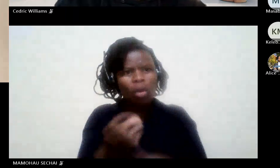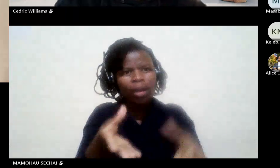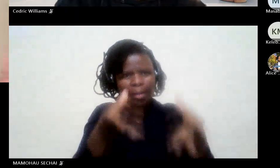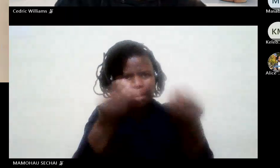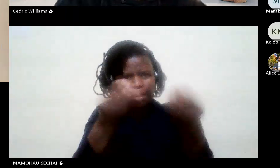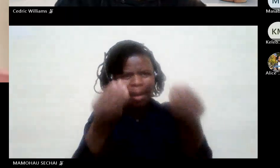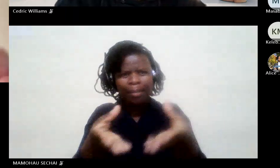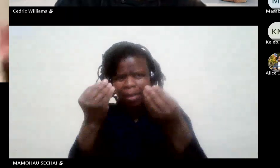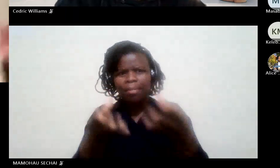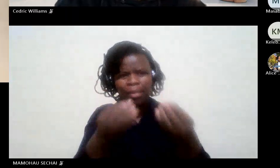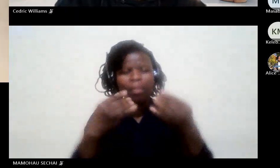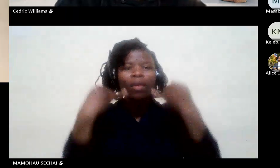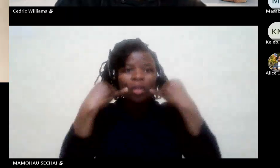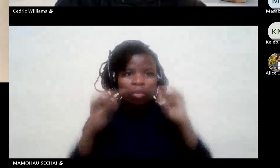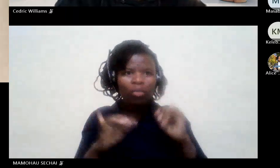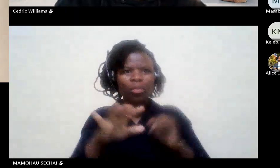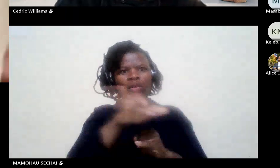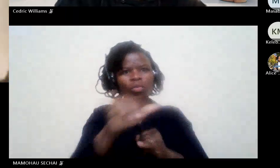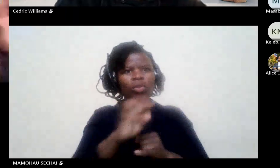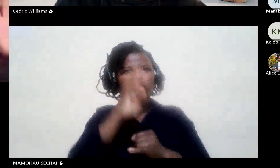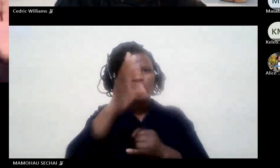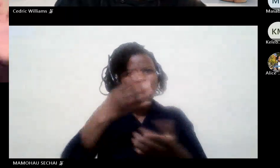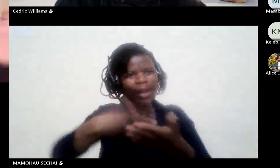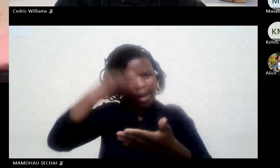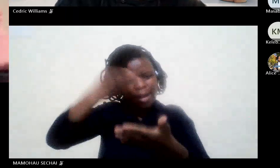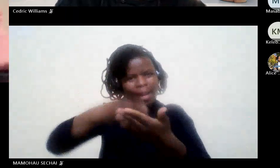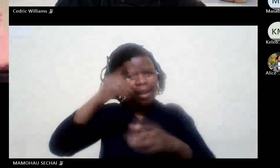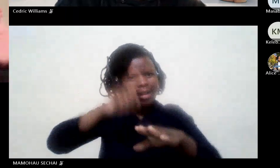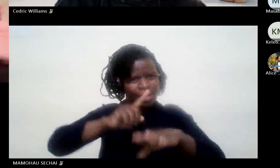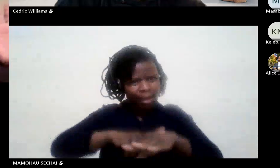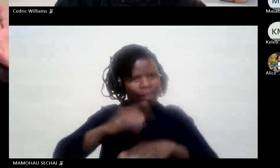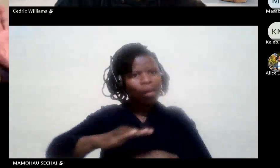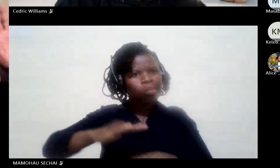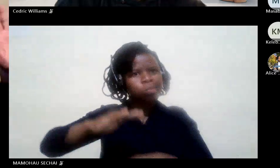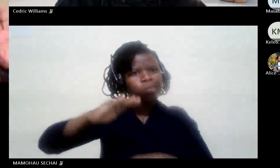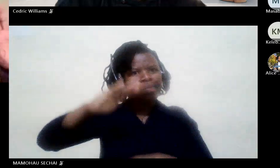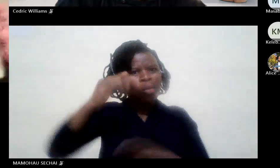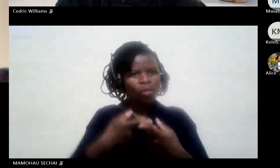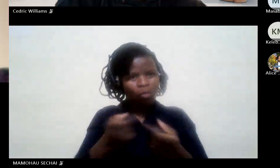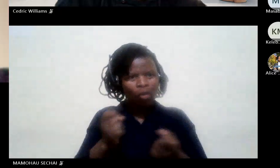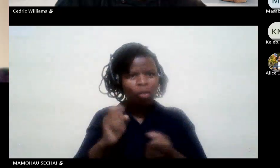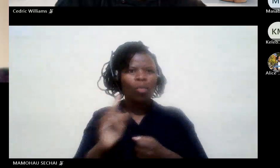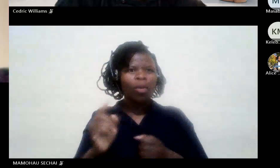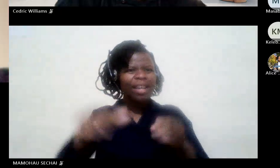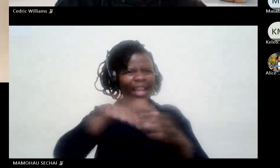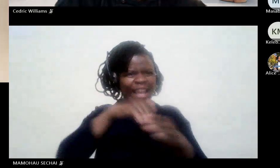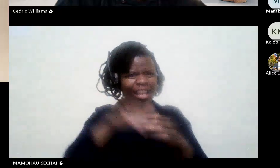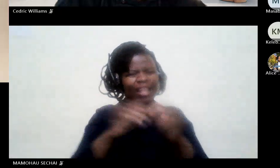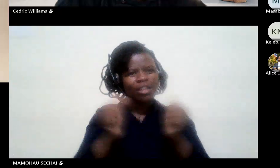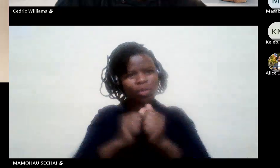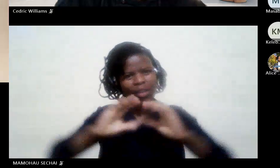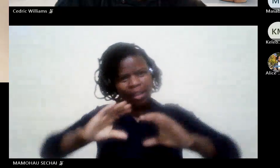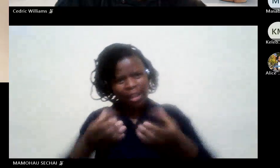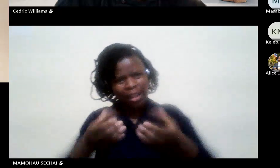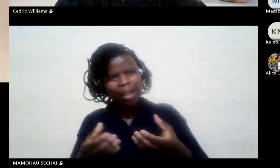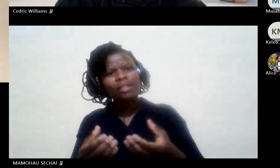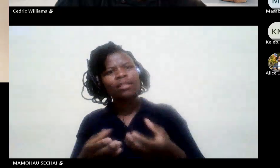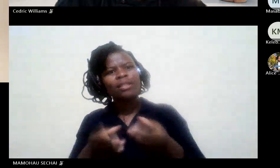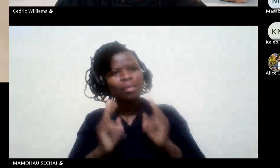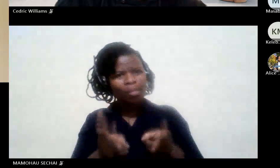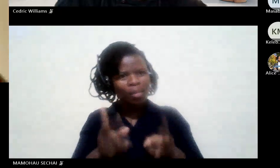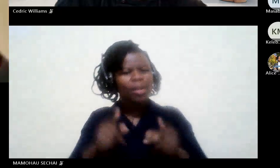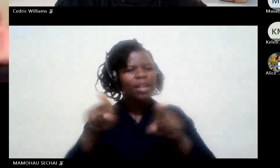which we learn when we are growing up, from engaging with our classmates, engaging with our brothers